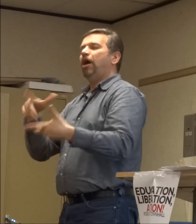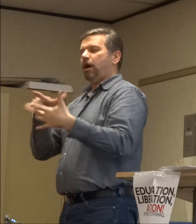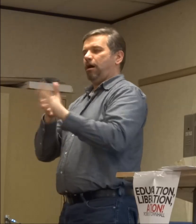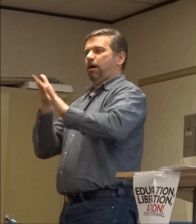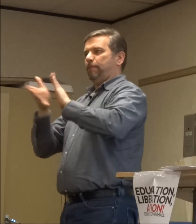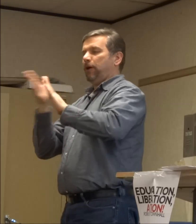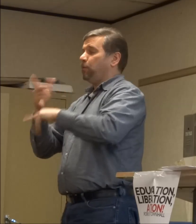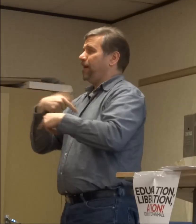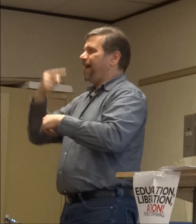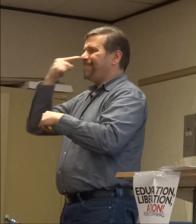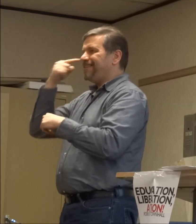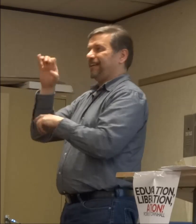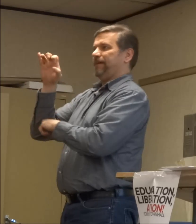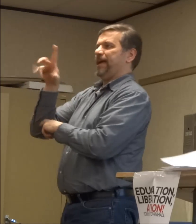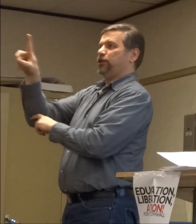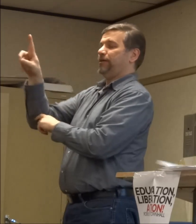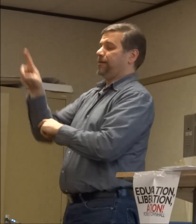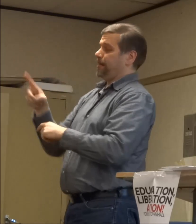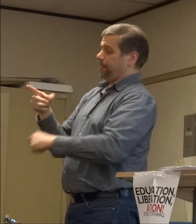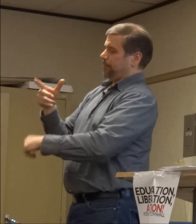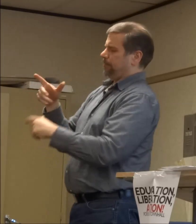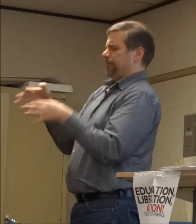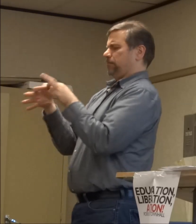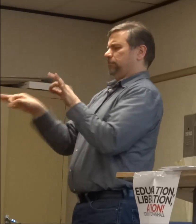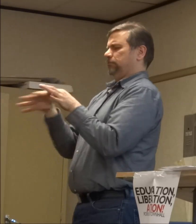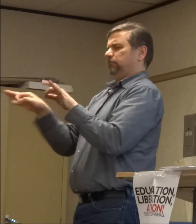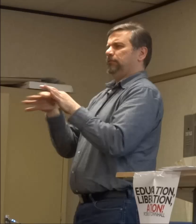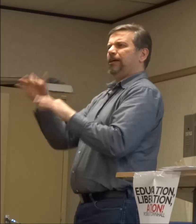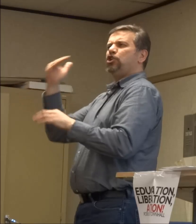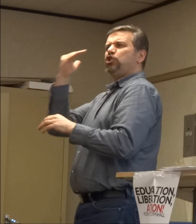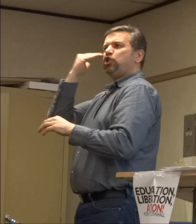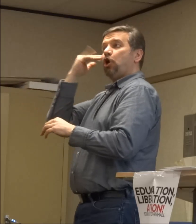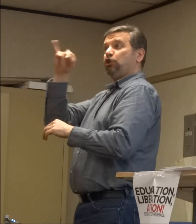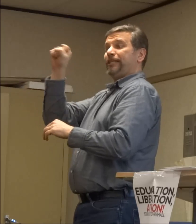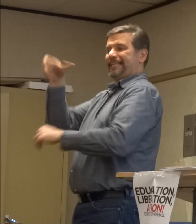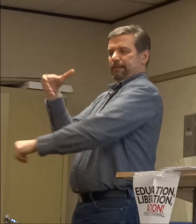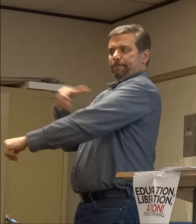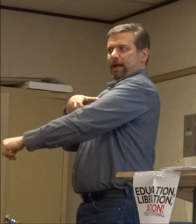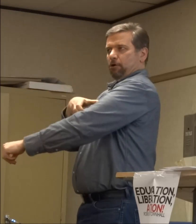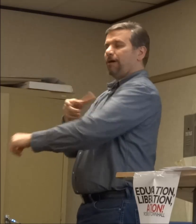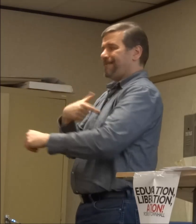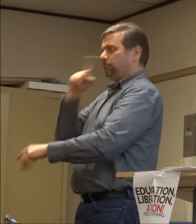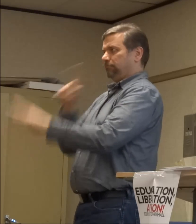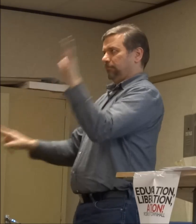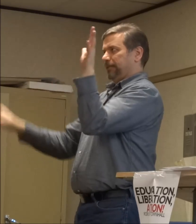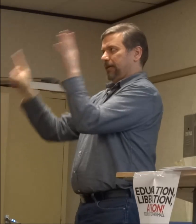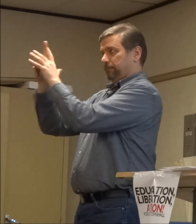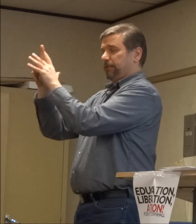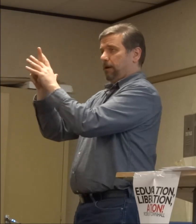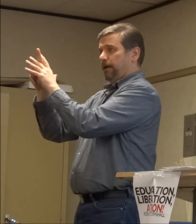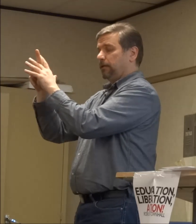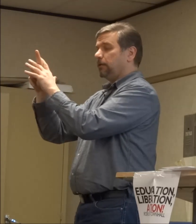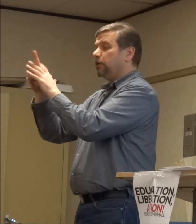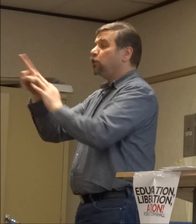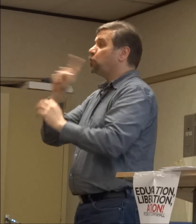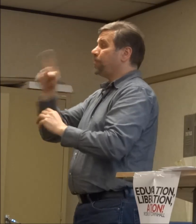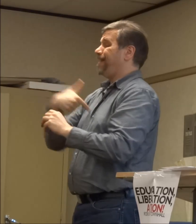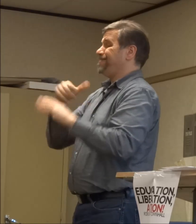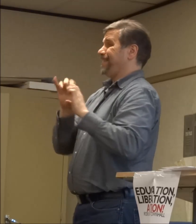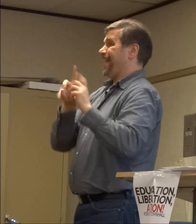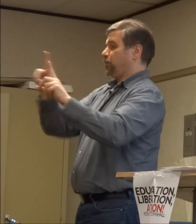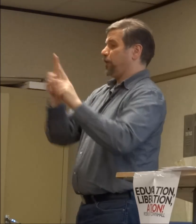of education, the old saying that knowledge is power comes to mind. But I also think of attaining education as necessary to my survival